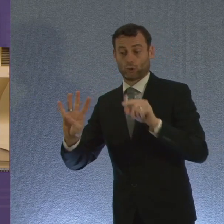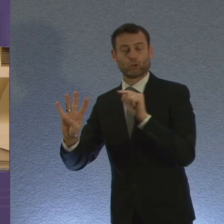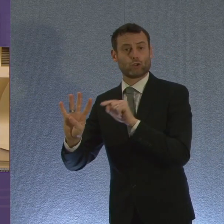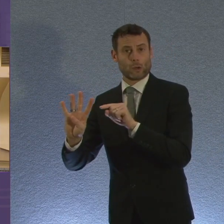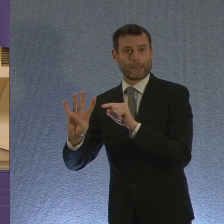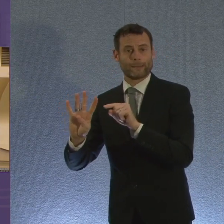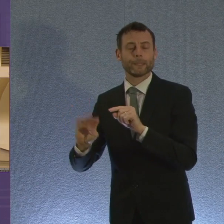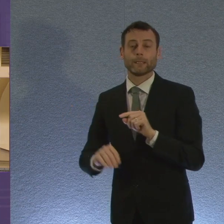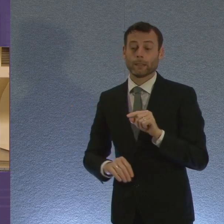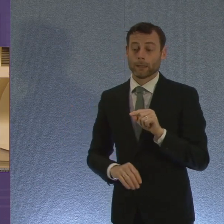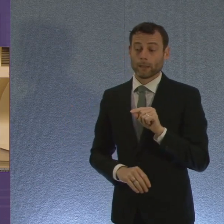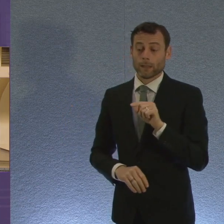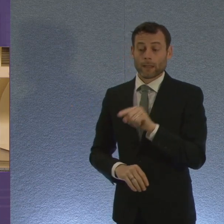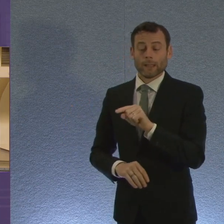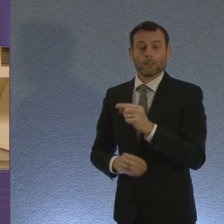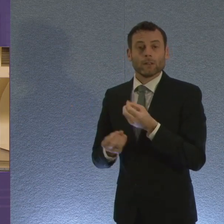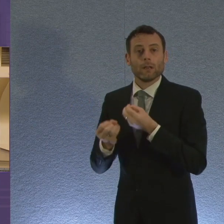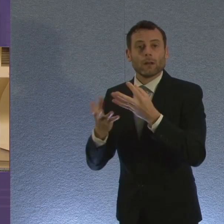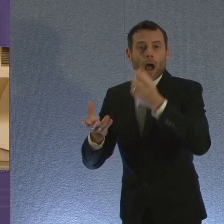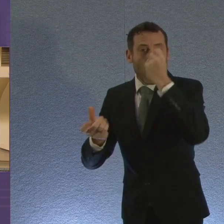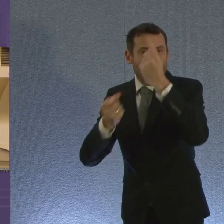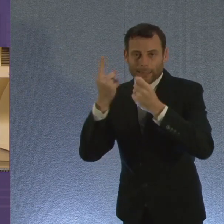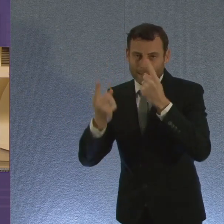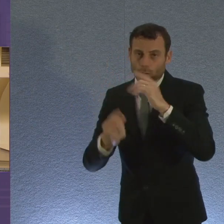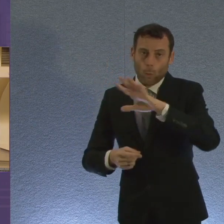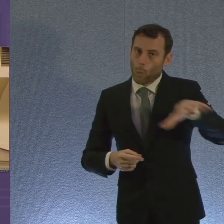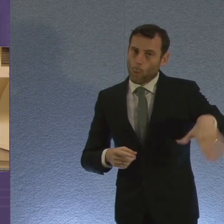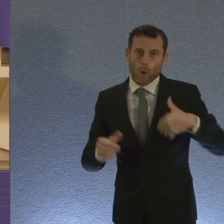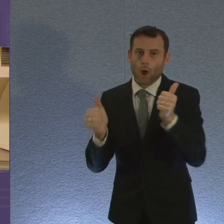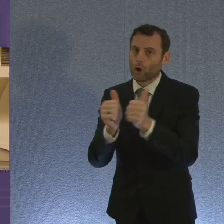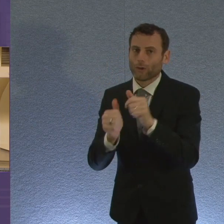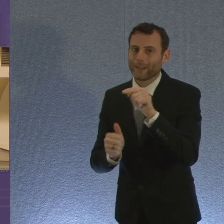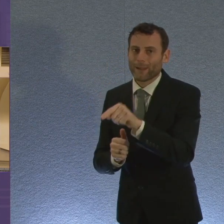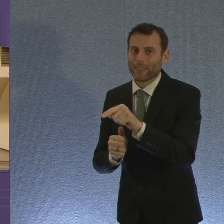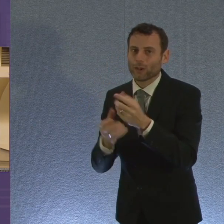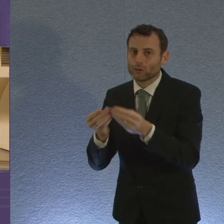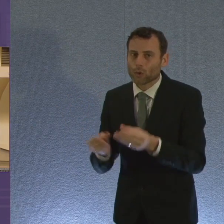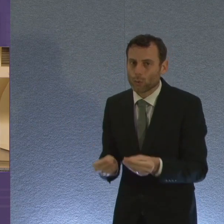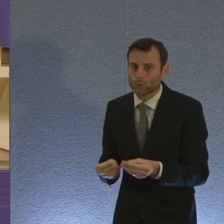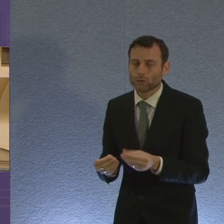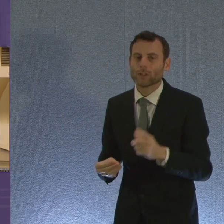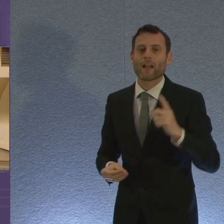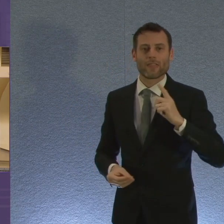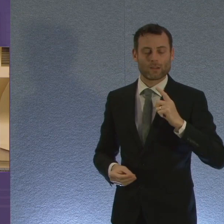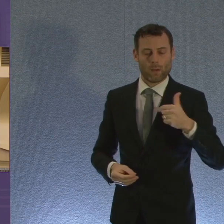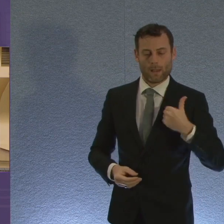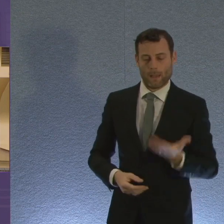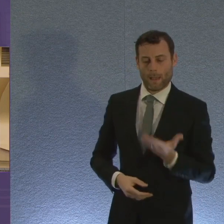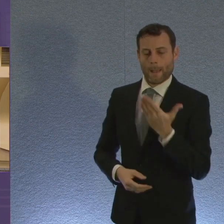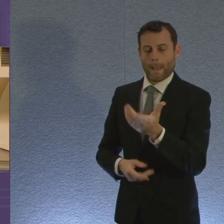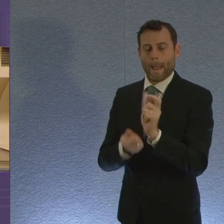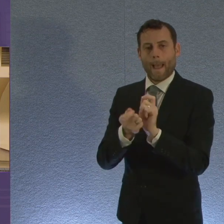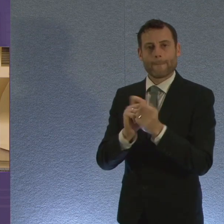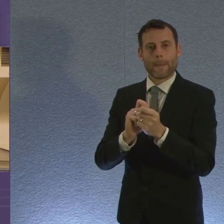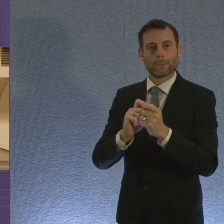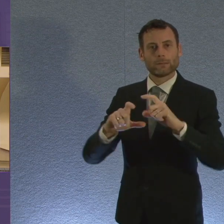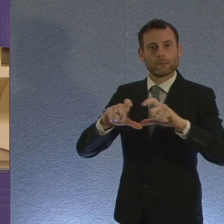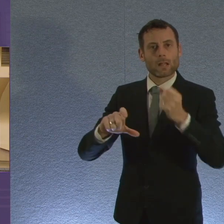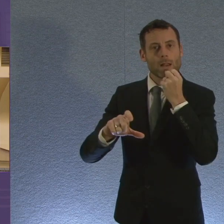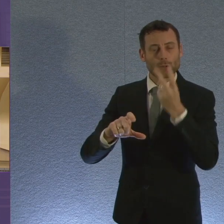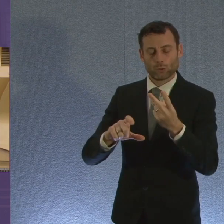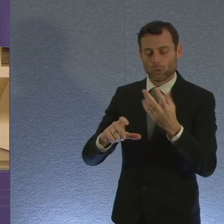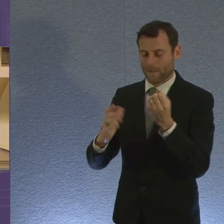the profession. Accordingly, I intend to move an amendment at stage 2, which will remove that section of the bill. The Lord Advocate